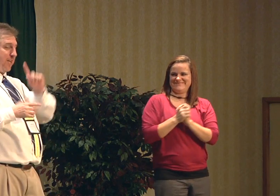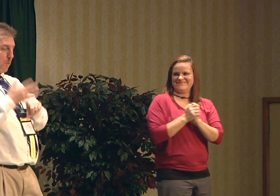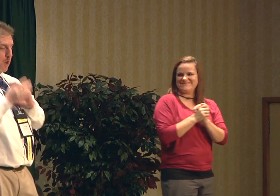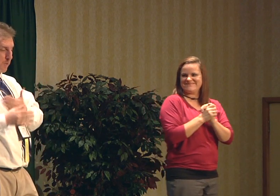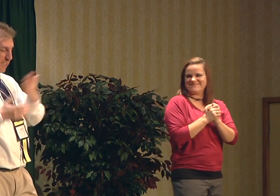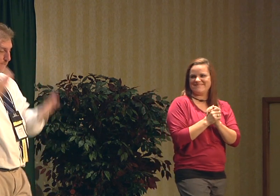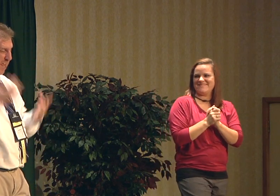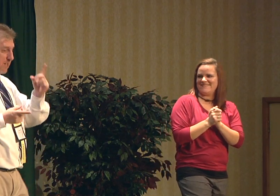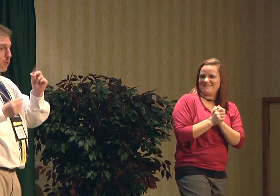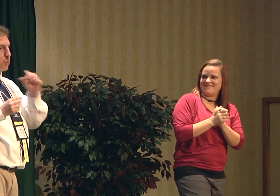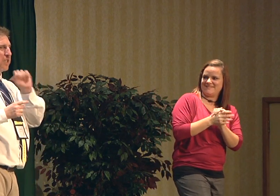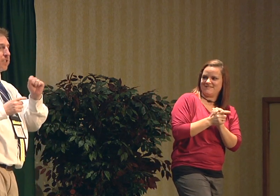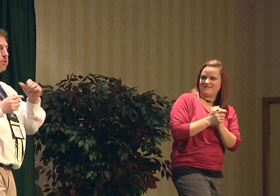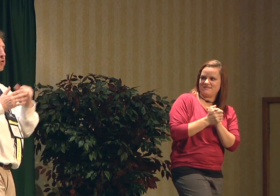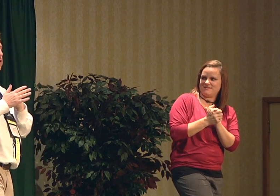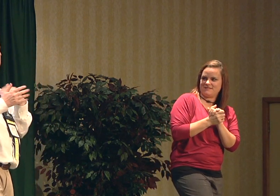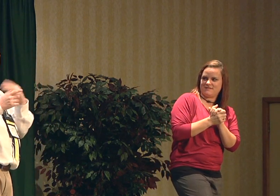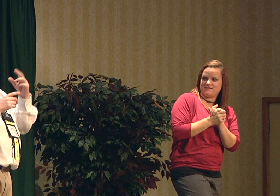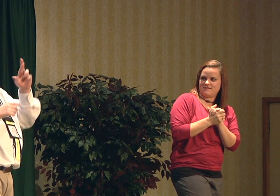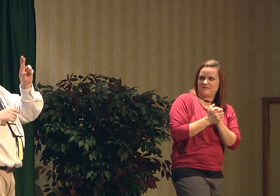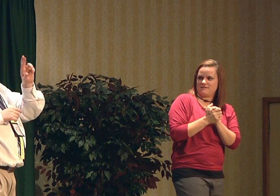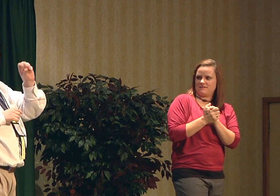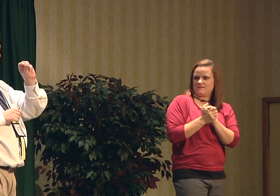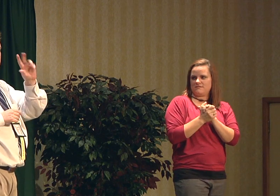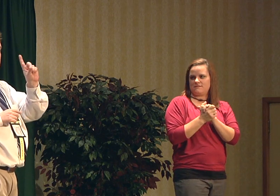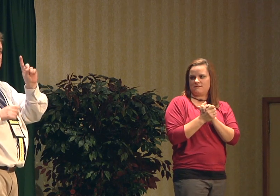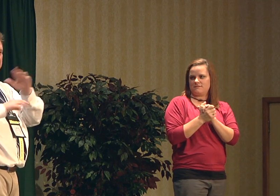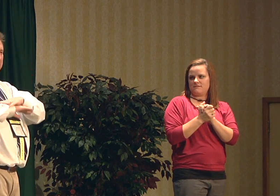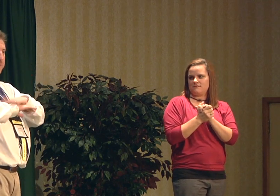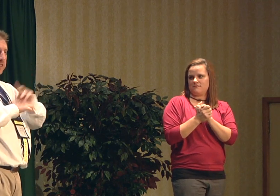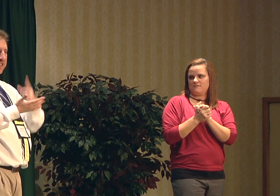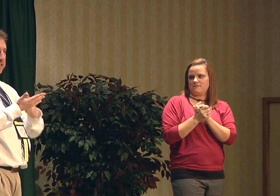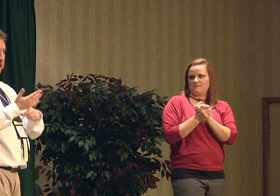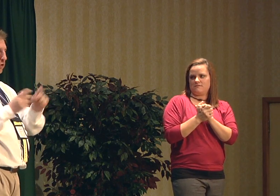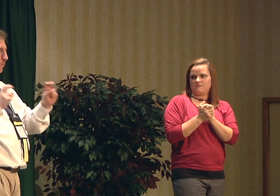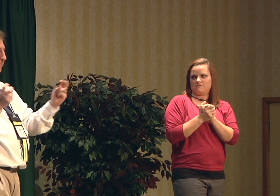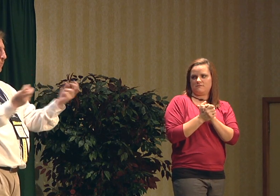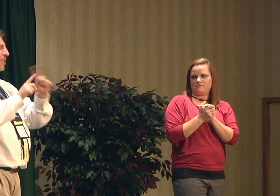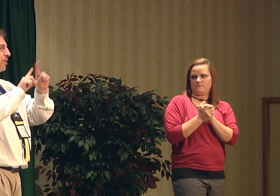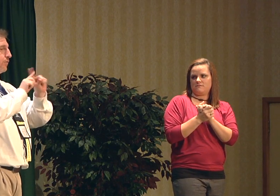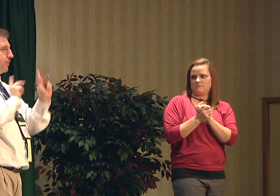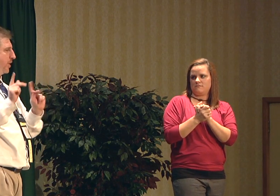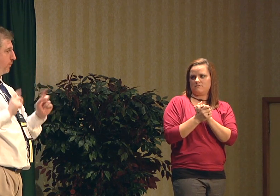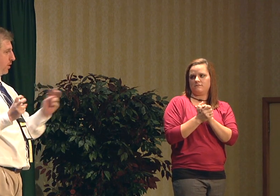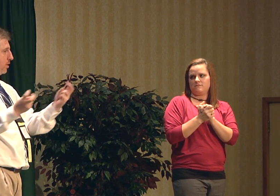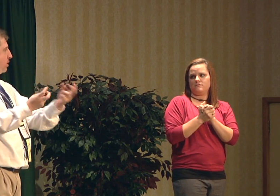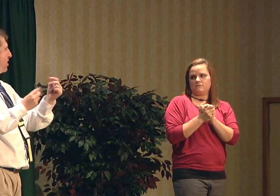be created with a variety of signers. I think it's important. important to have a roundtable